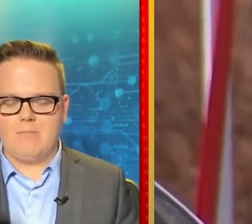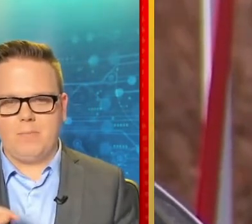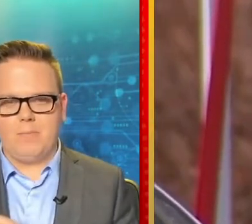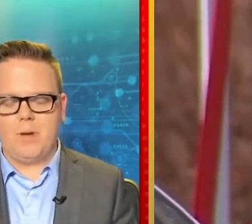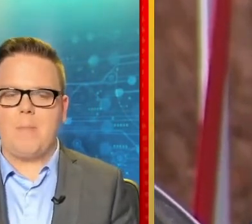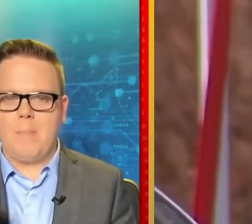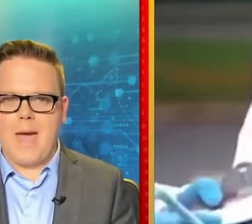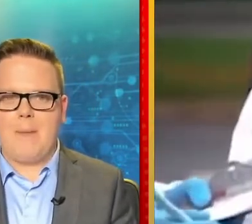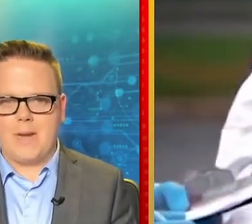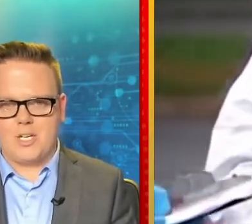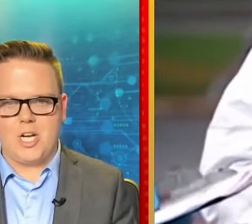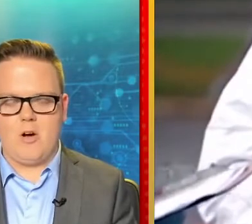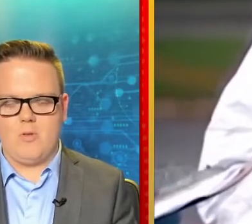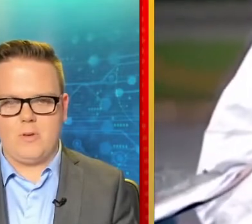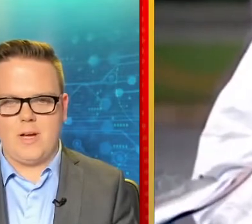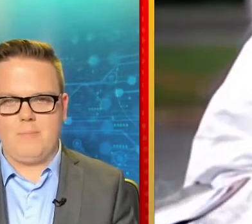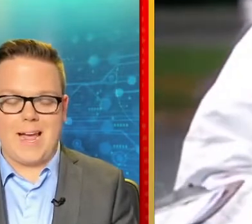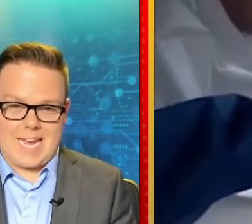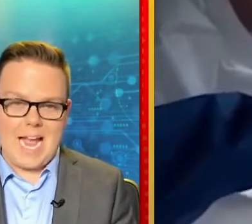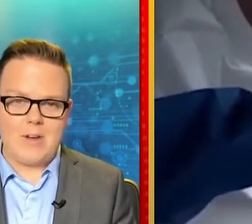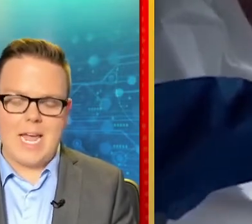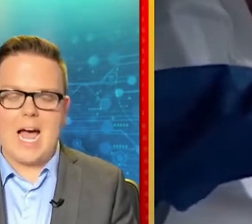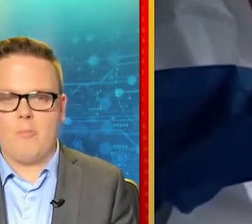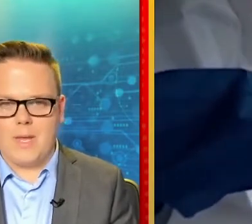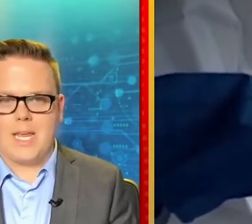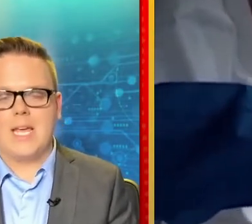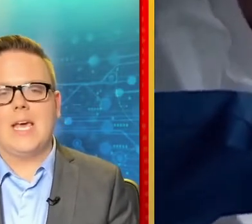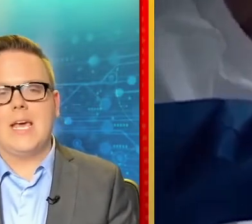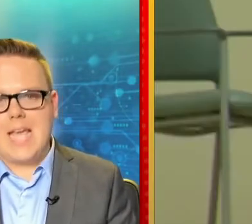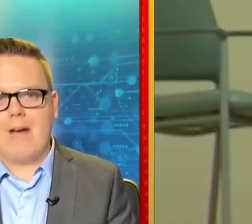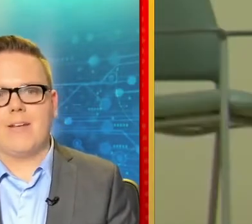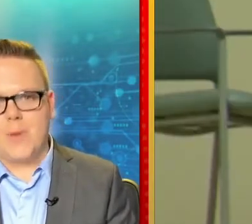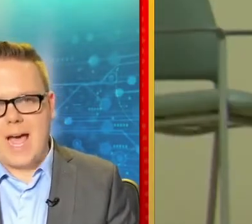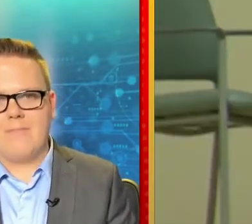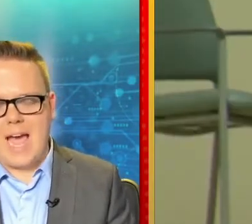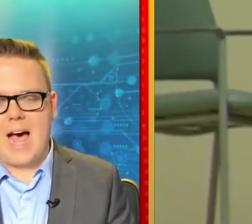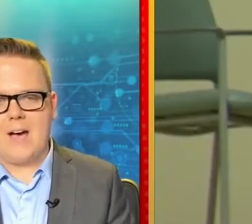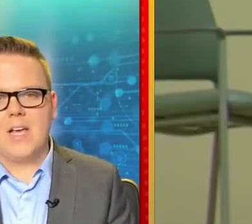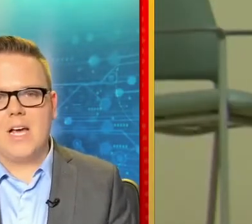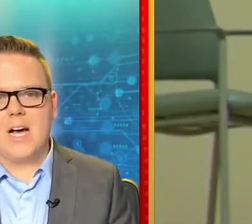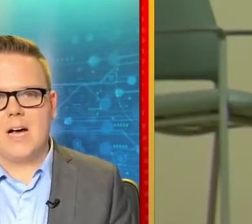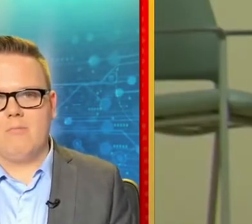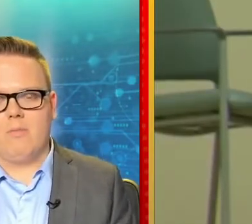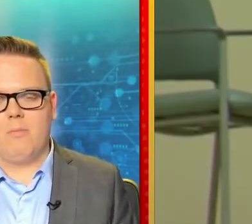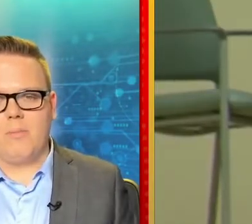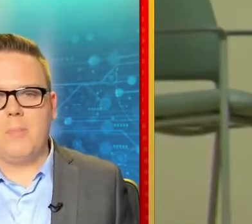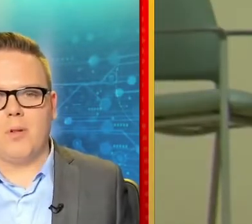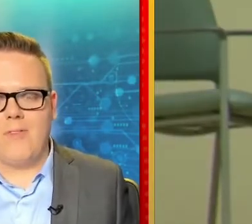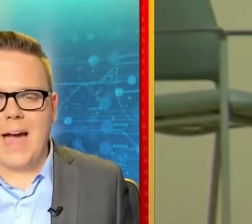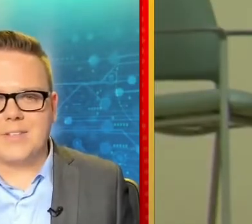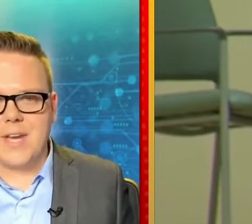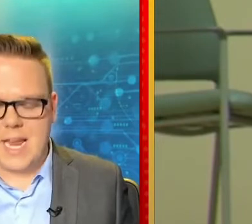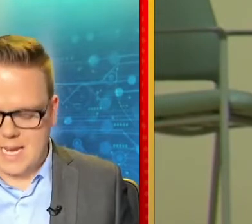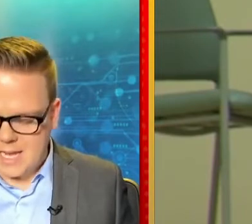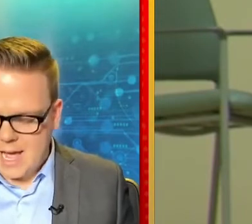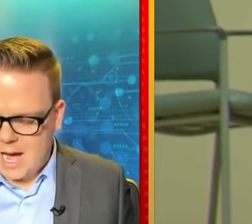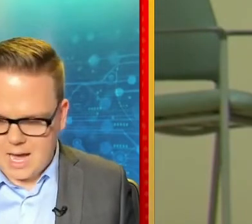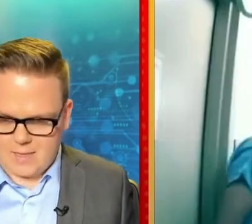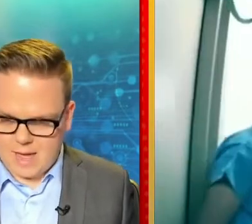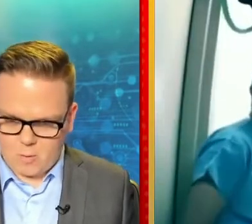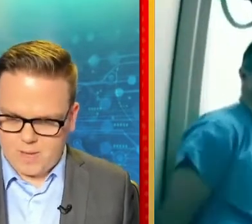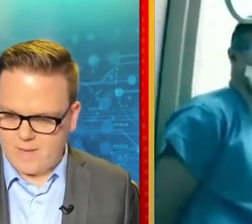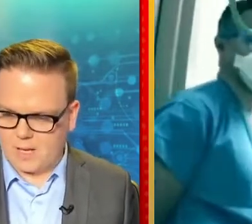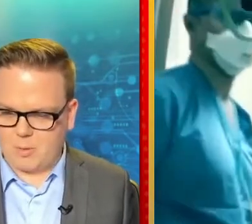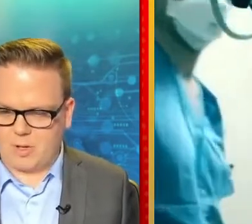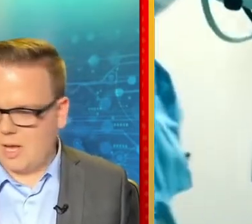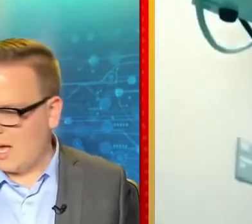he put up a map, and it showed by county how many counties would have to have people vaccinated, and